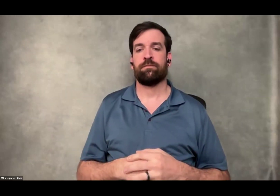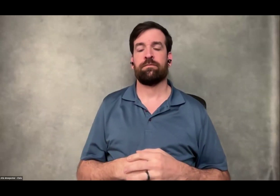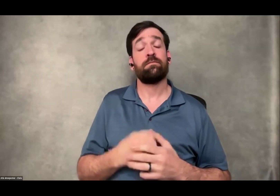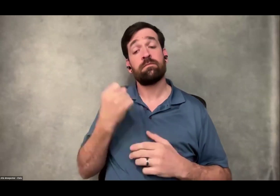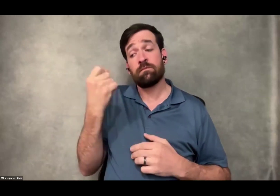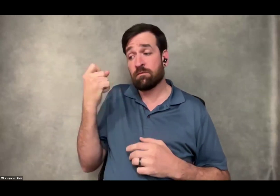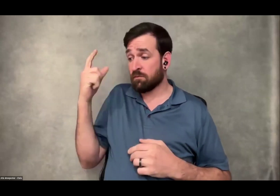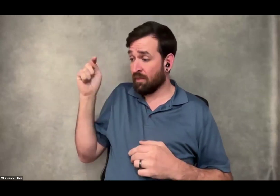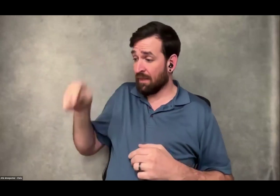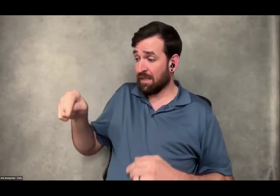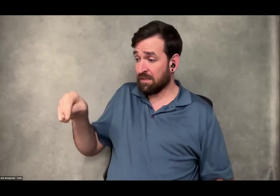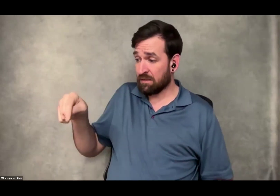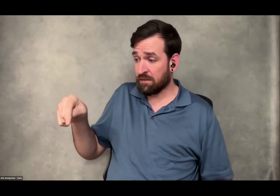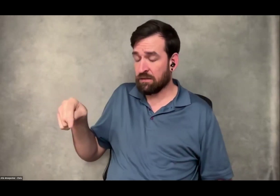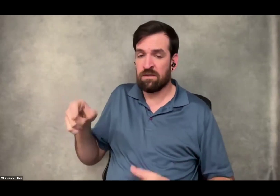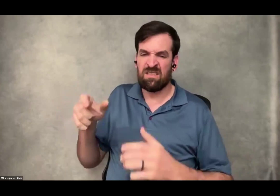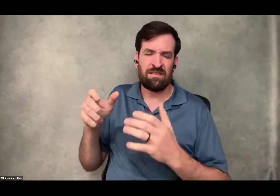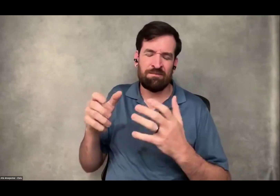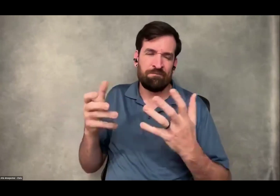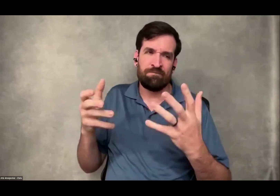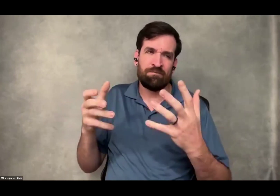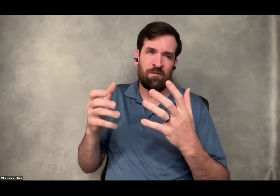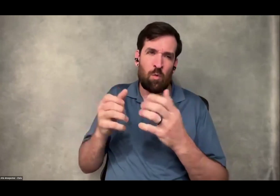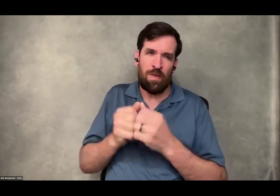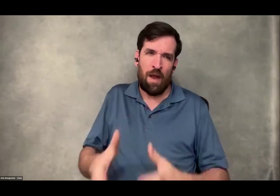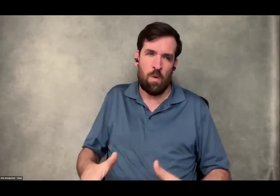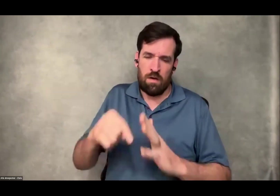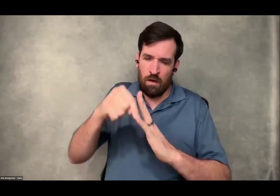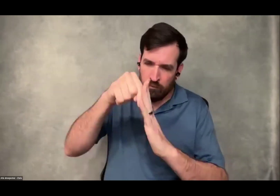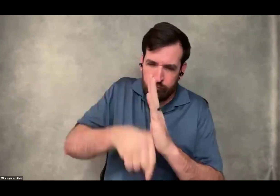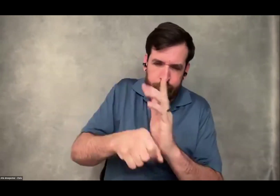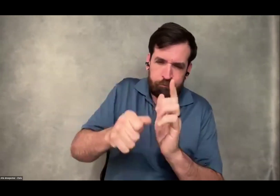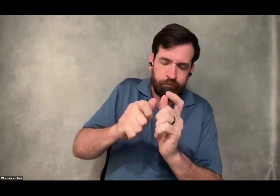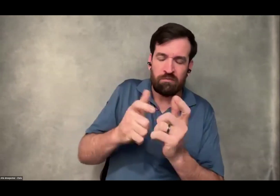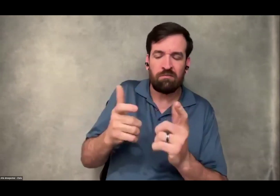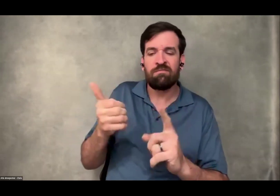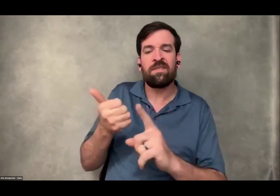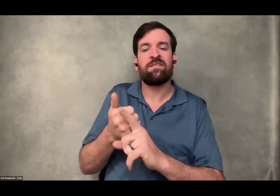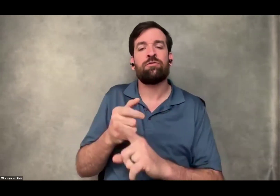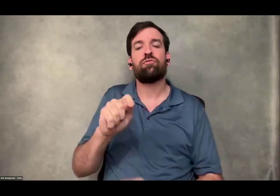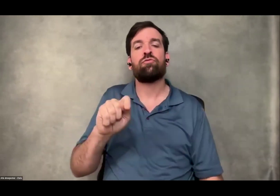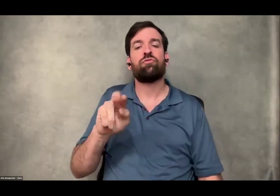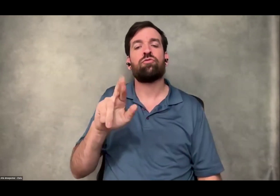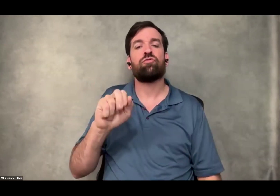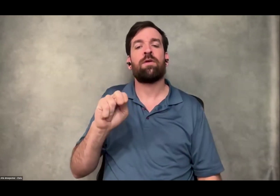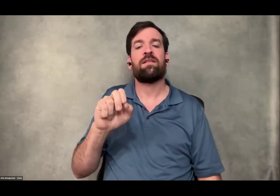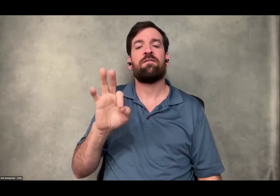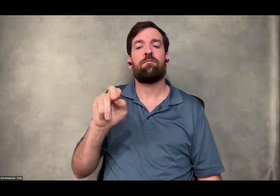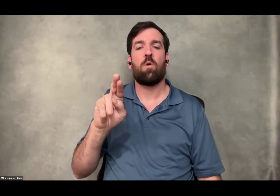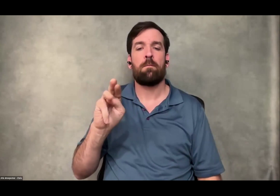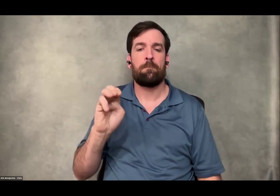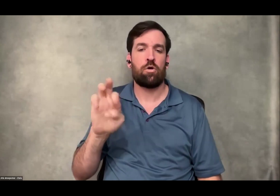Whereas this is, without going into too technical, it's transformer um,